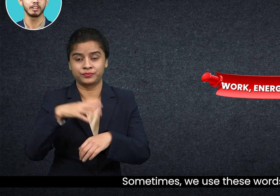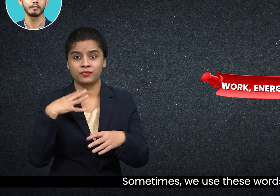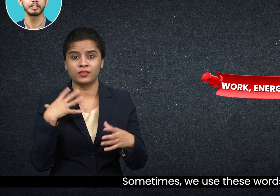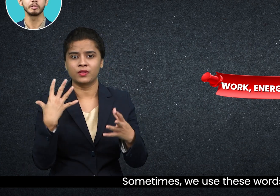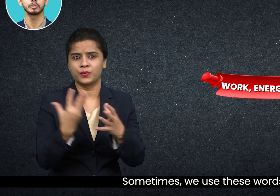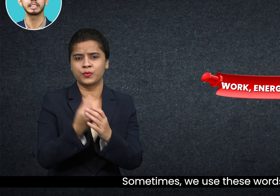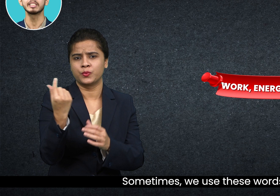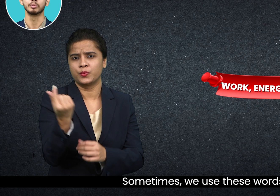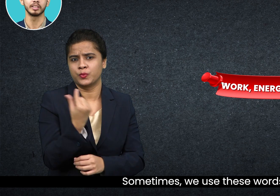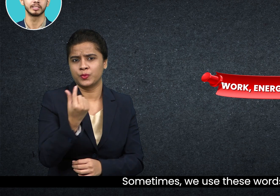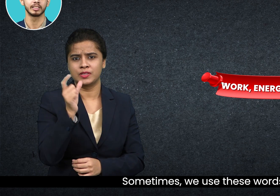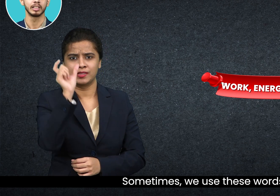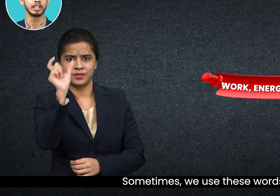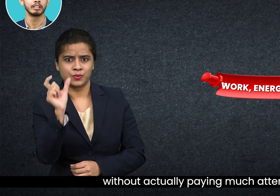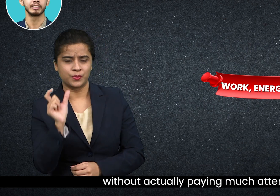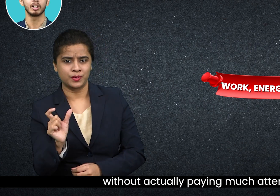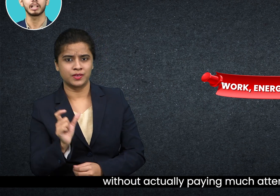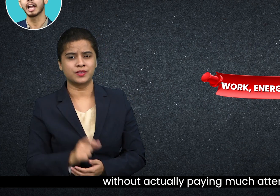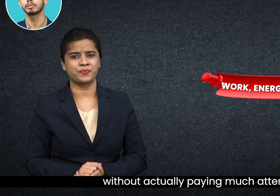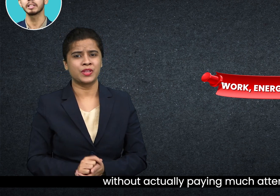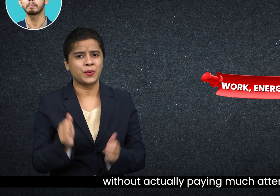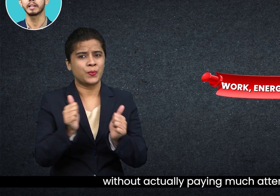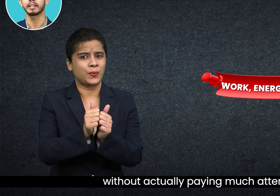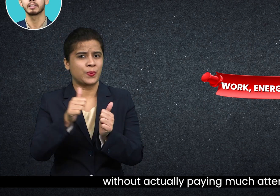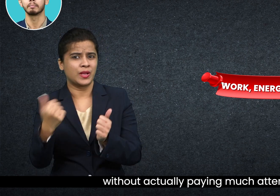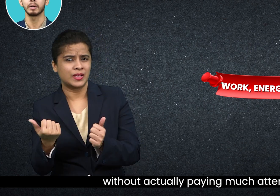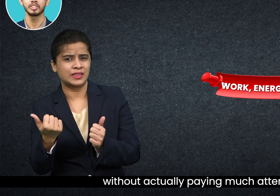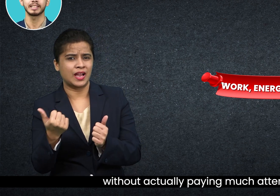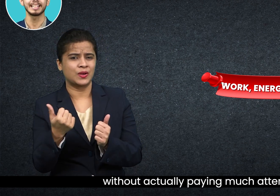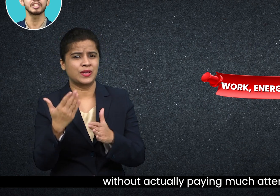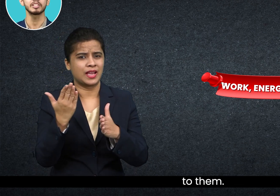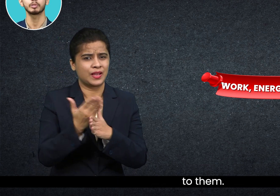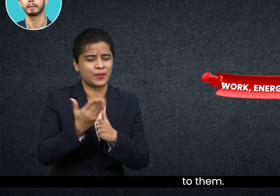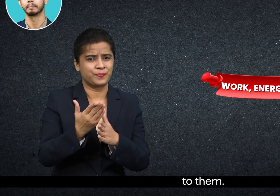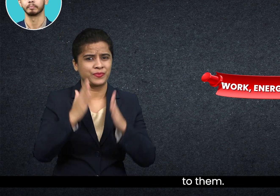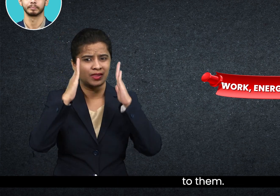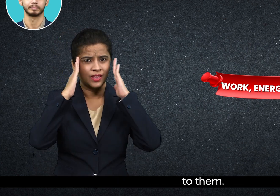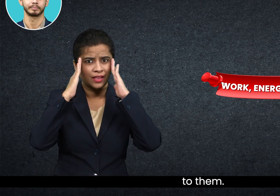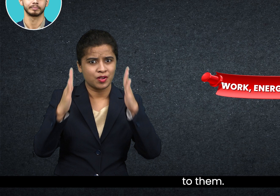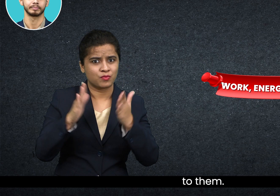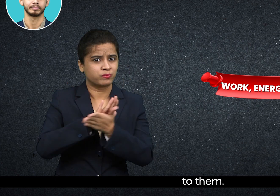Sometimes we use these words without actually paying much attention to them.